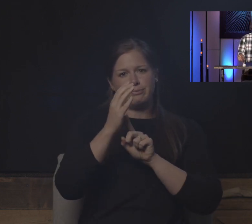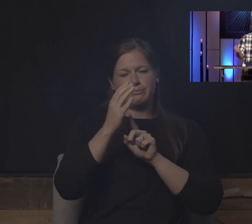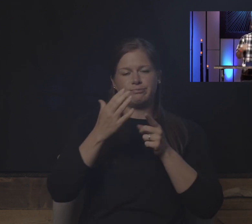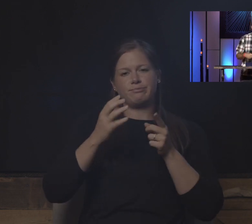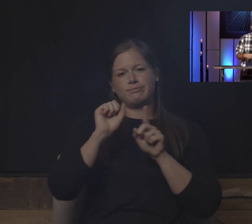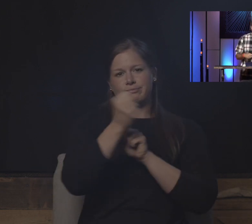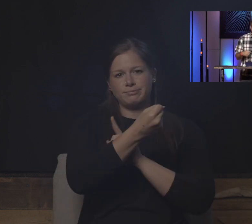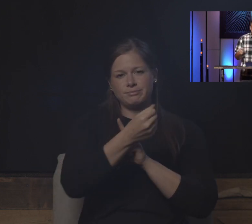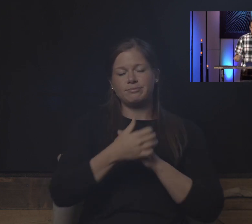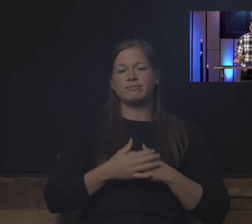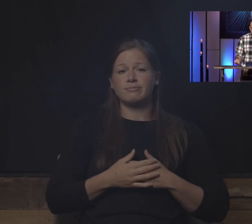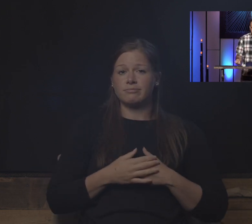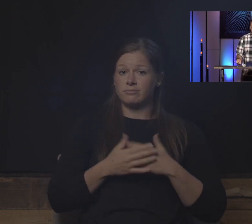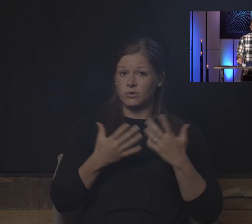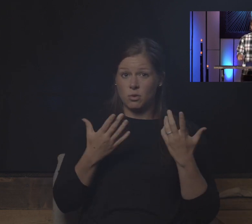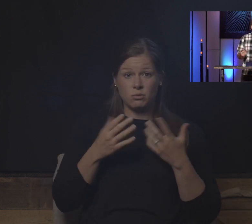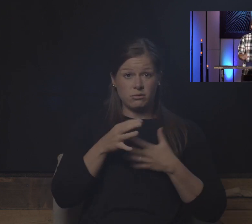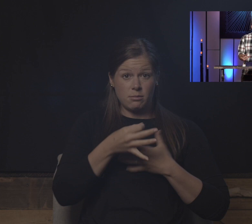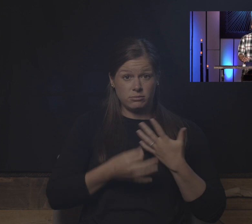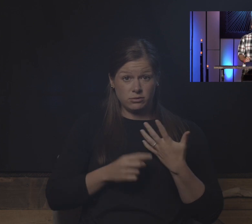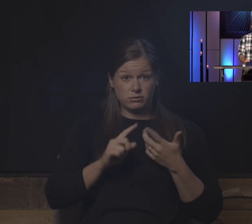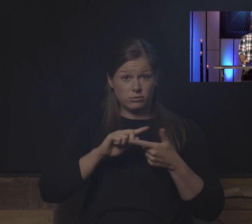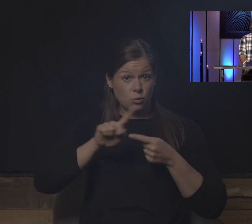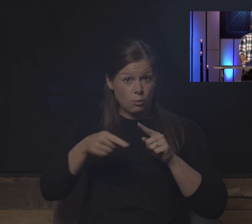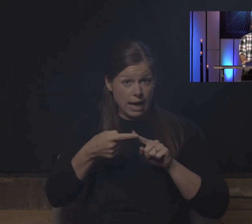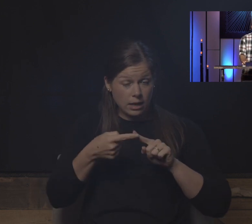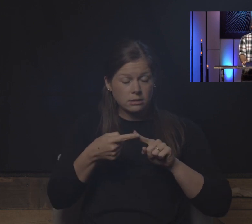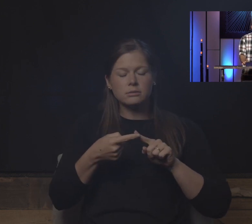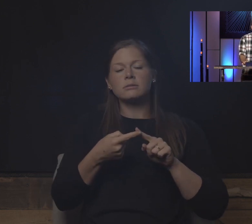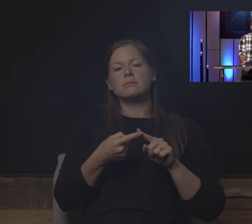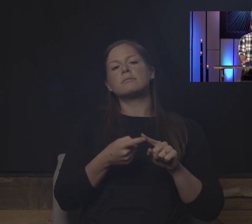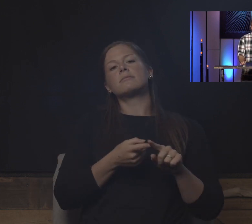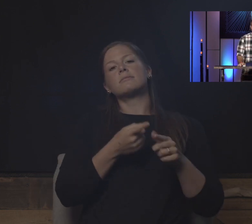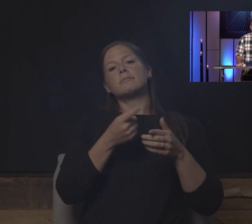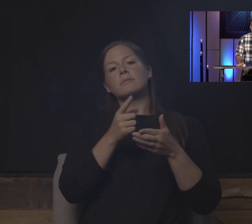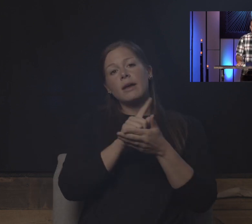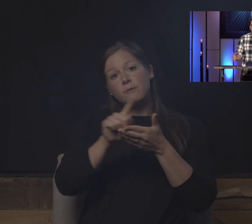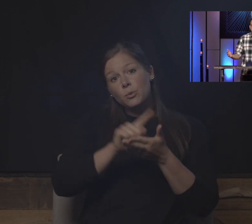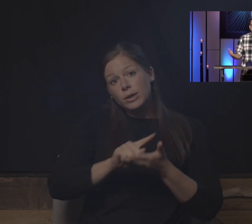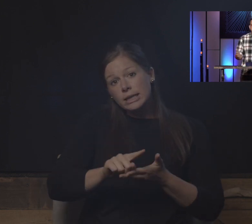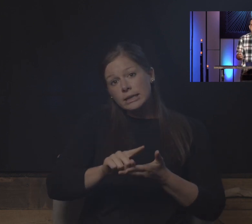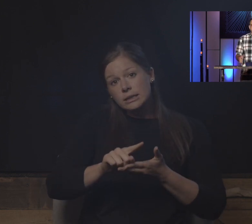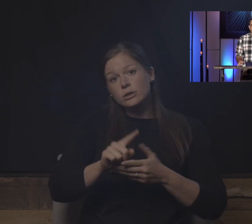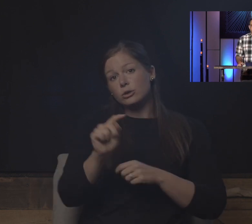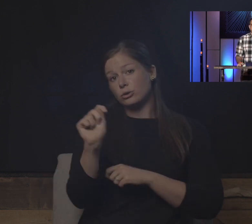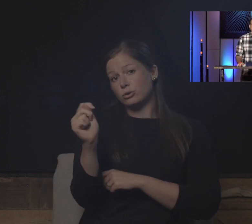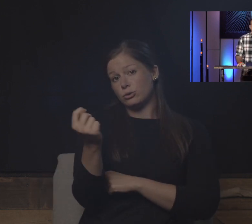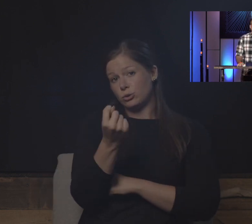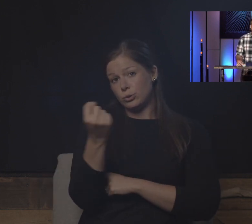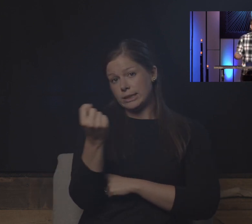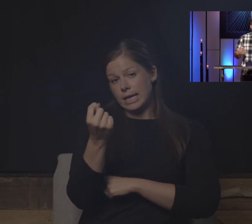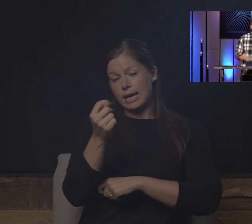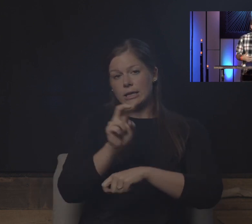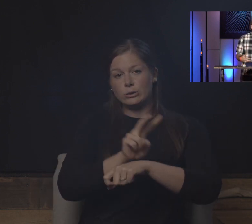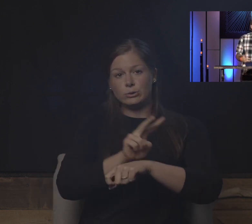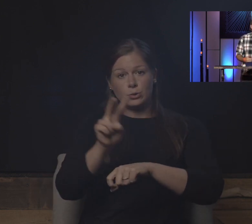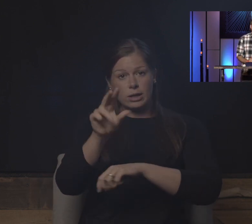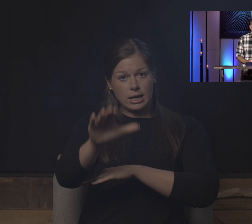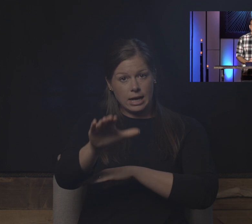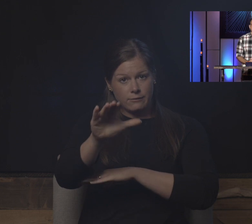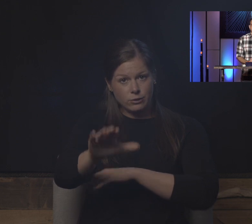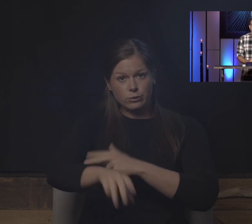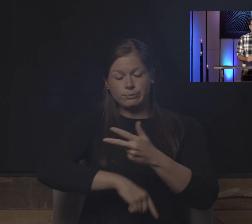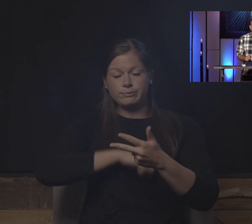7. Join us Tuesday at 4 for the live prayer time with your pastors. And now, speaking of prayer, join me in